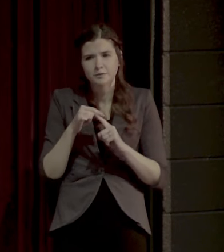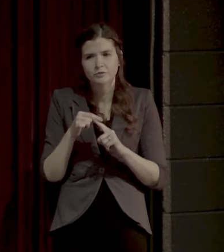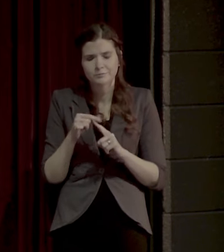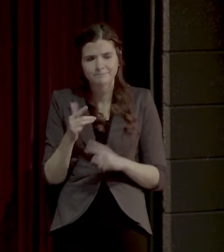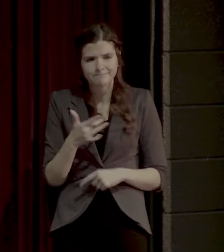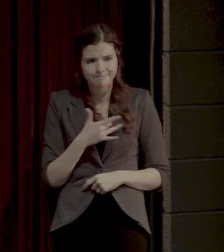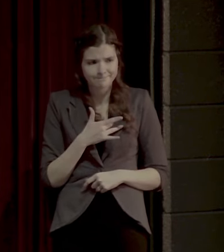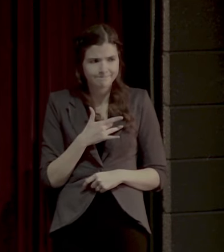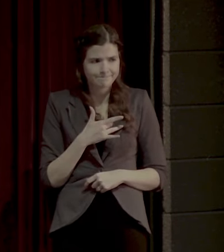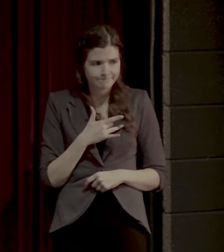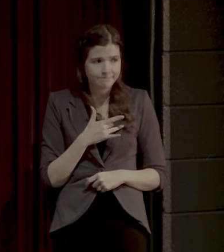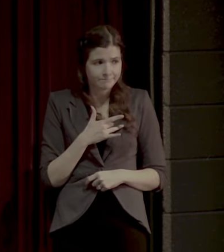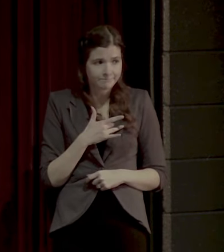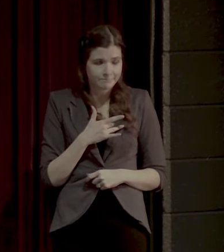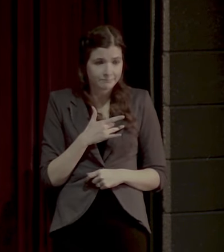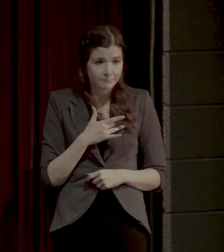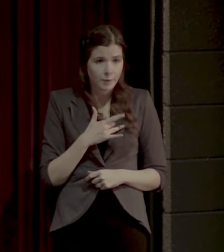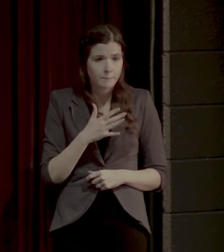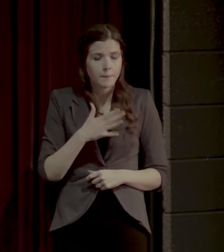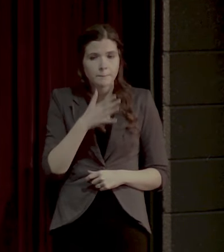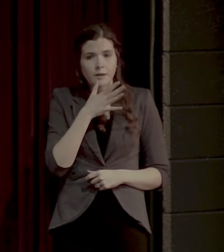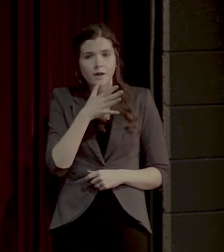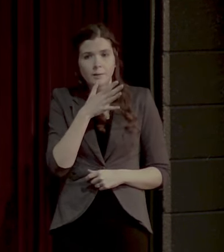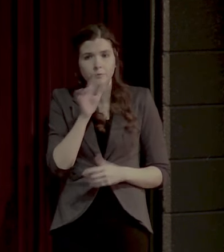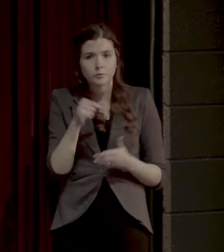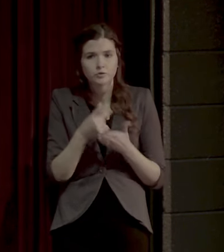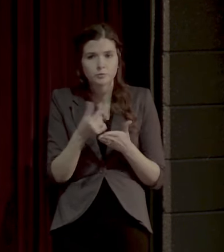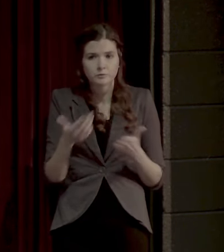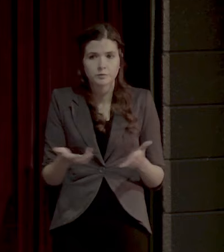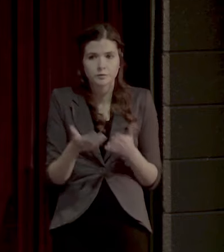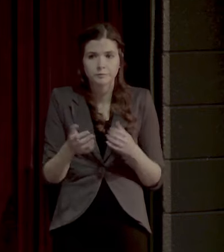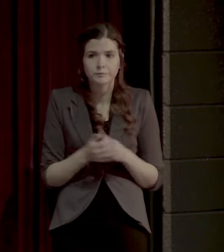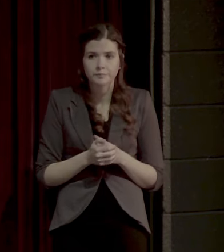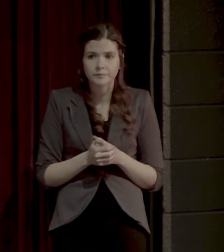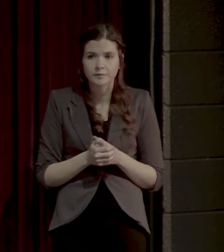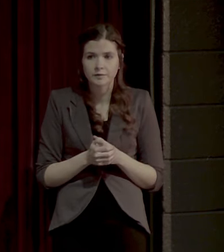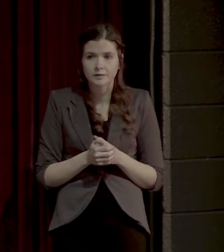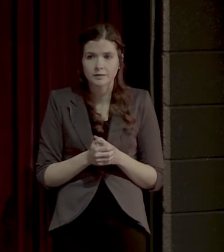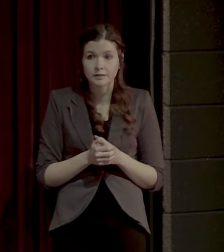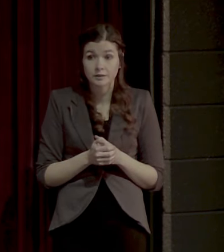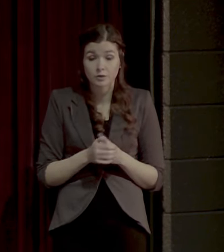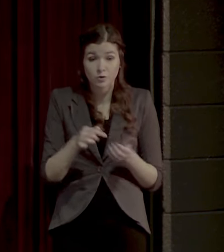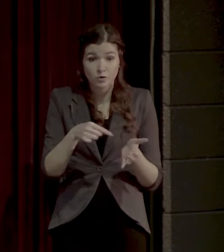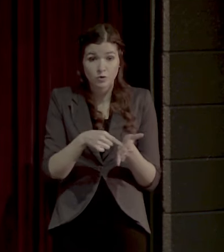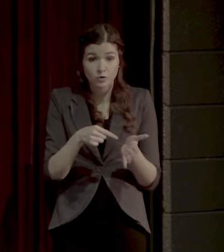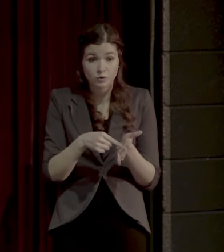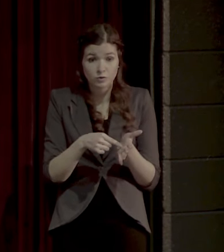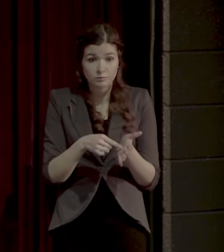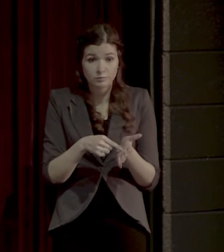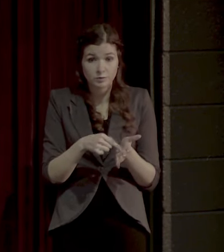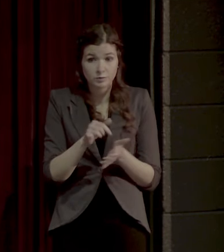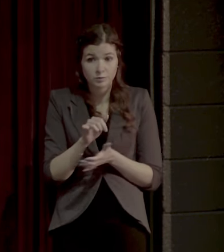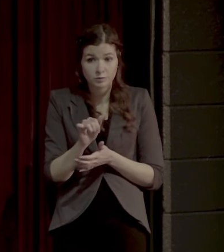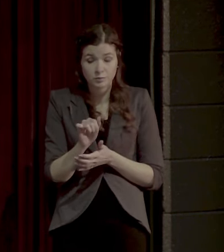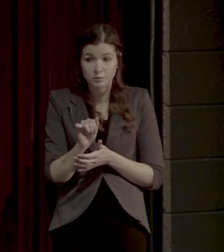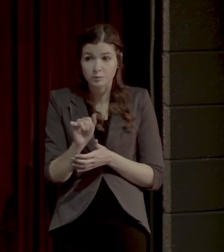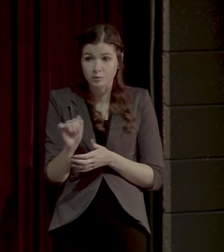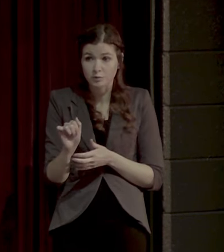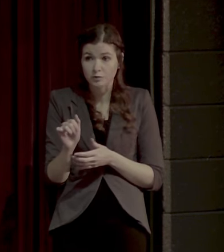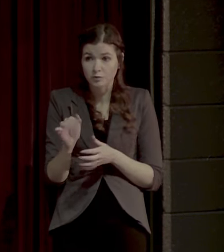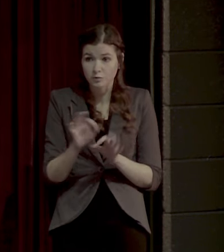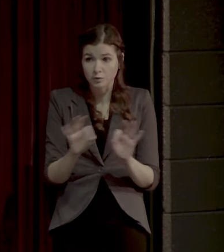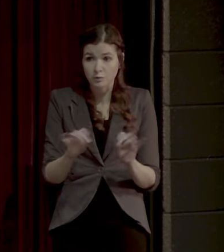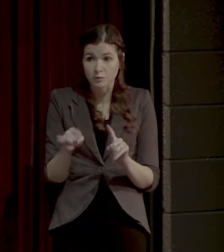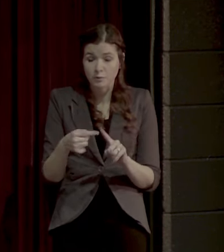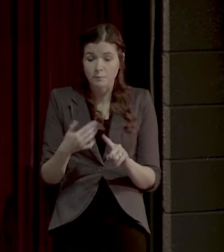place in my heart. My mom graduated from here. She went and earned her associate's degree when my brother and I were in high